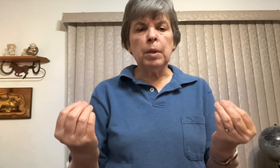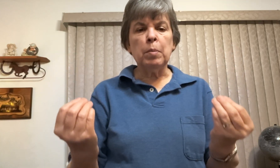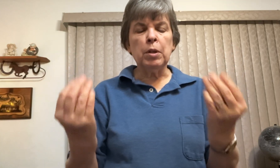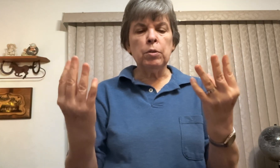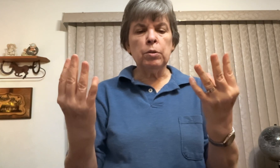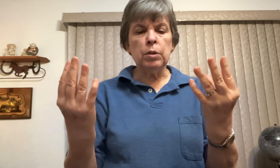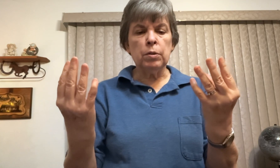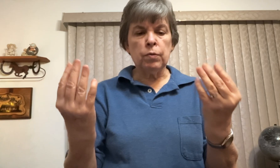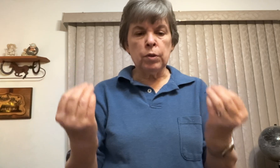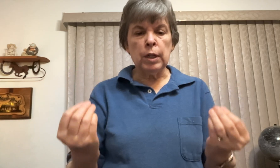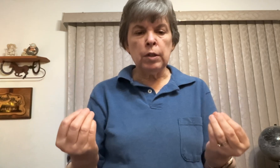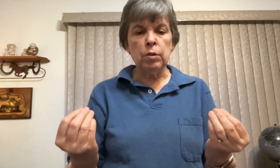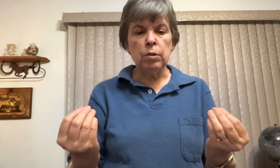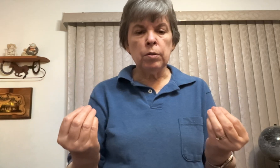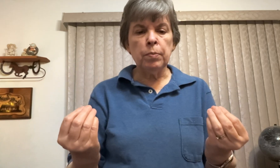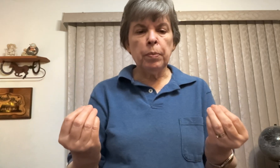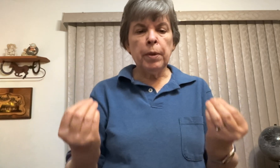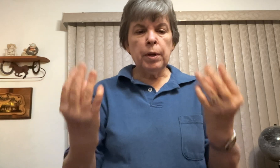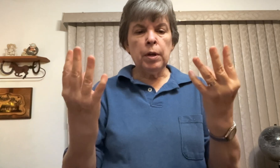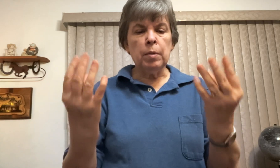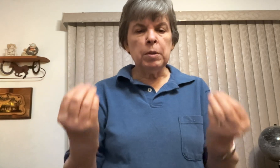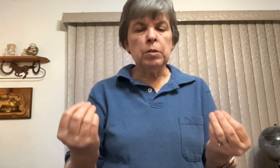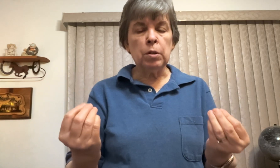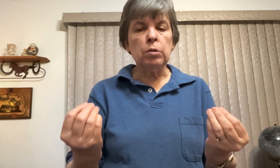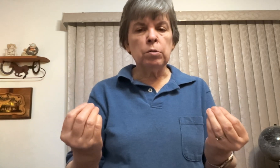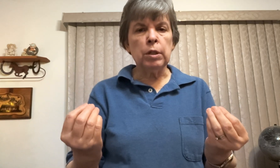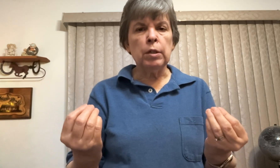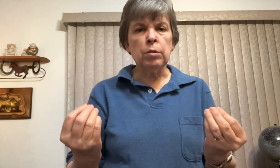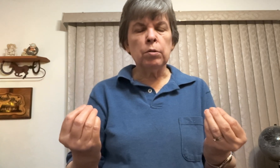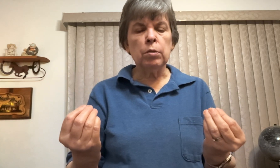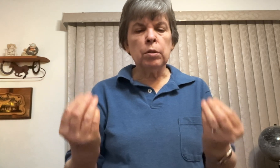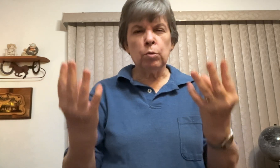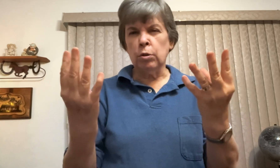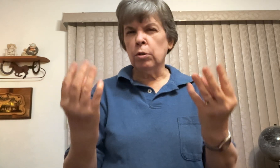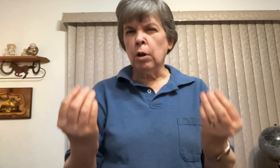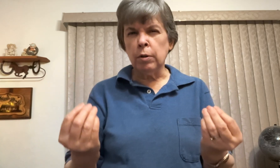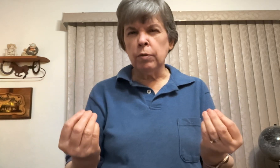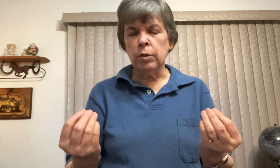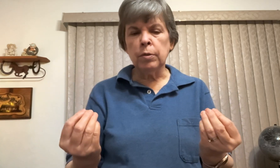going to use this for tender. This is also tender or soft.